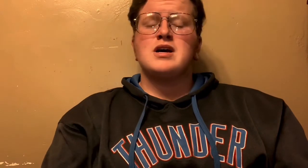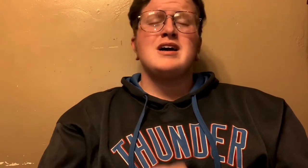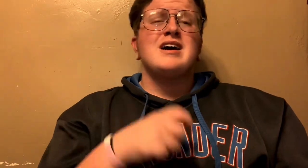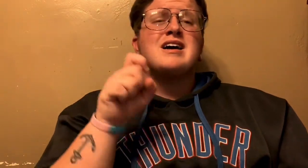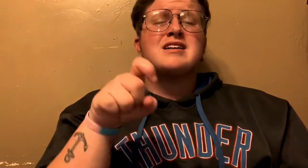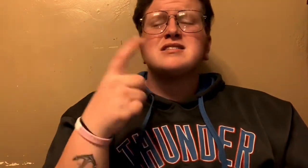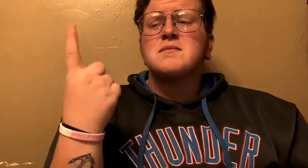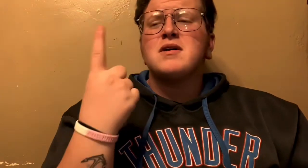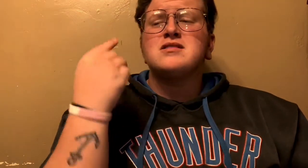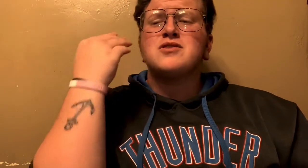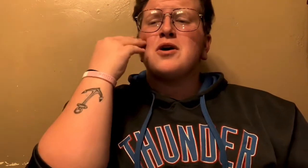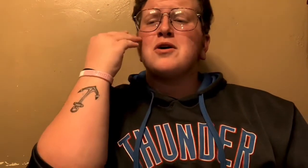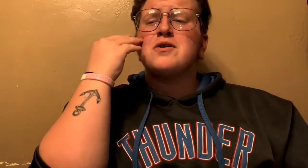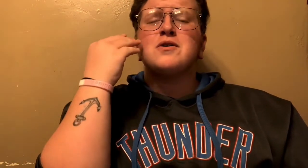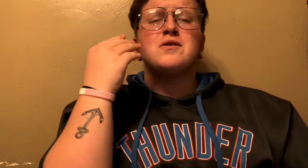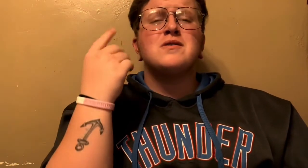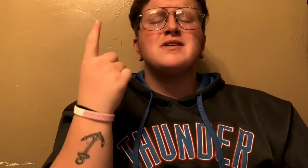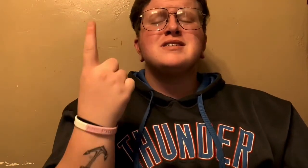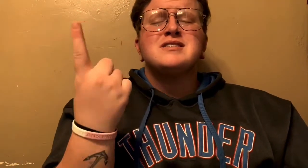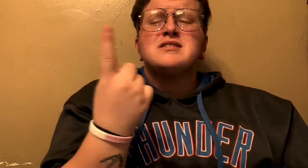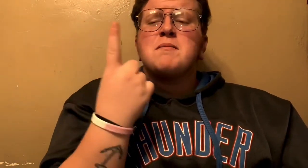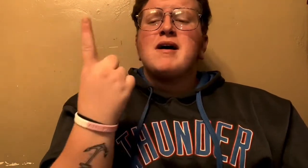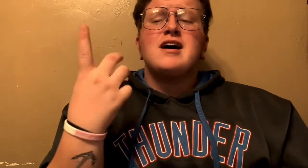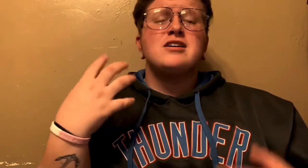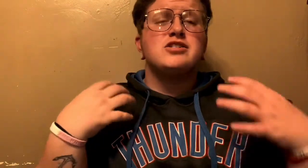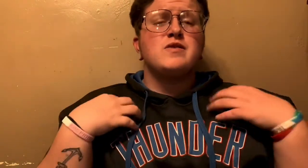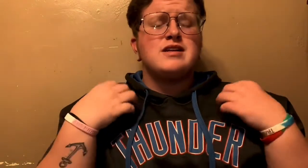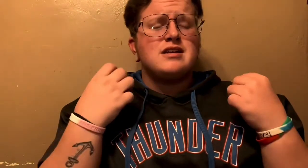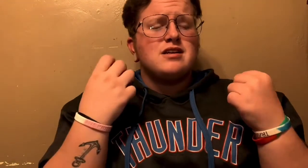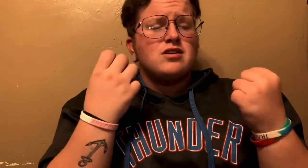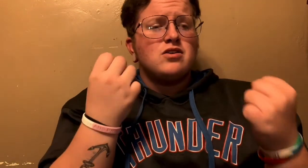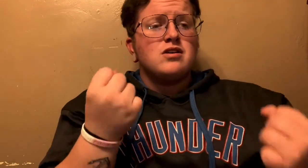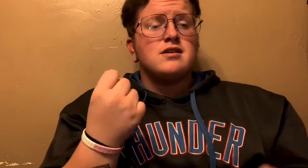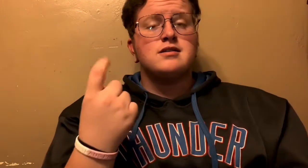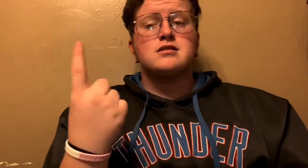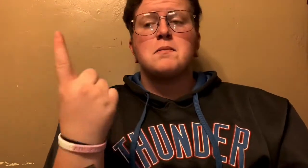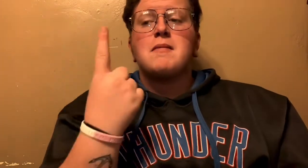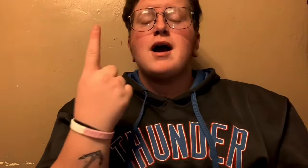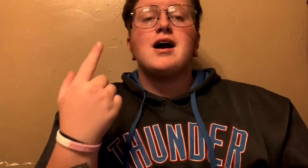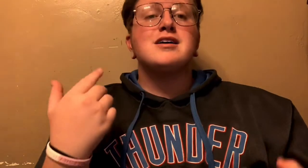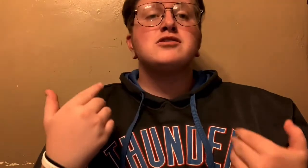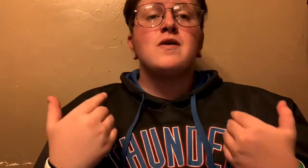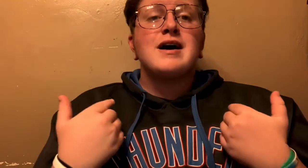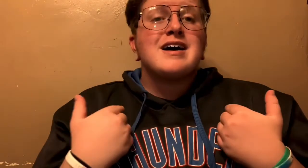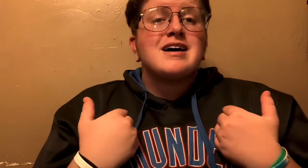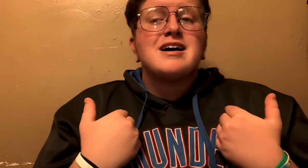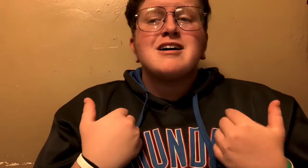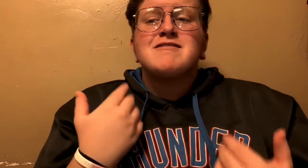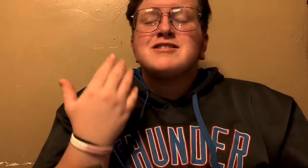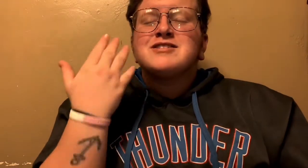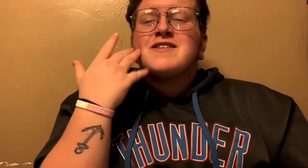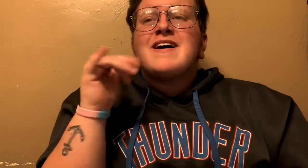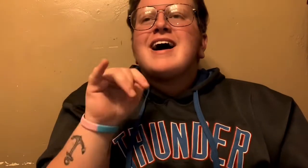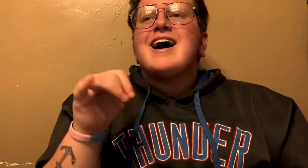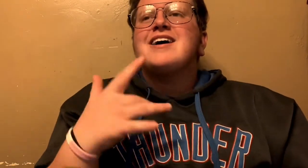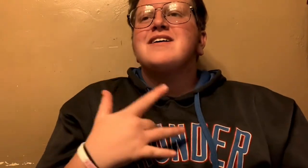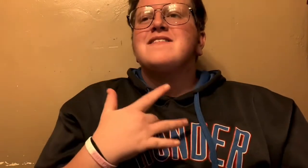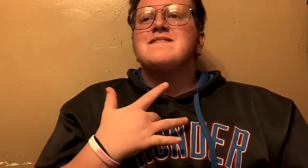somebody to know, somebody to hear, somebody to have Just to know how it